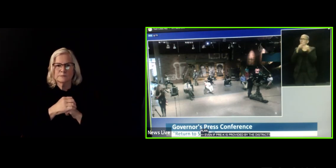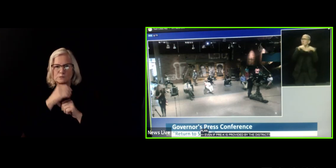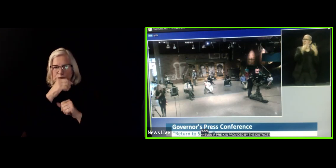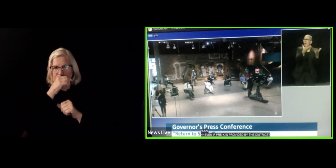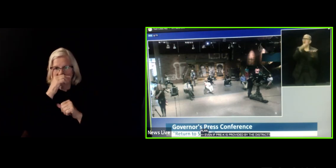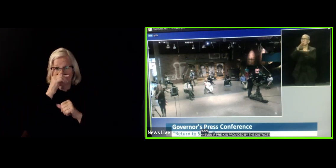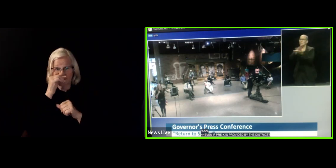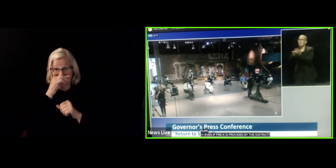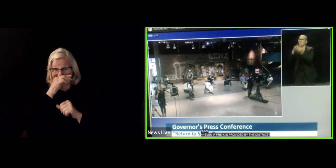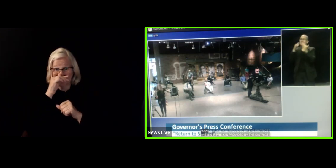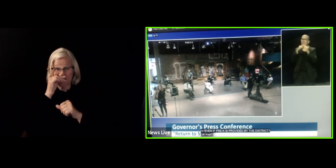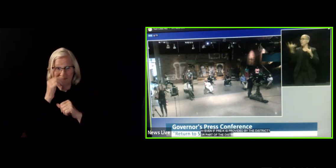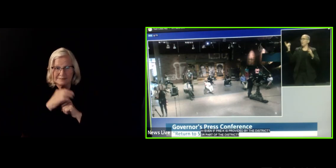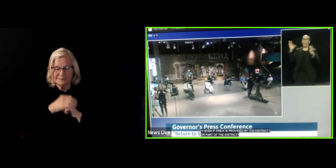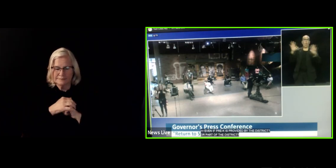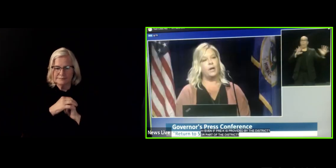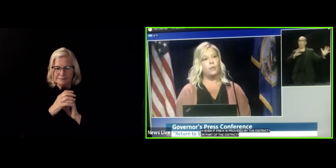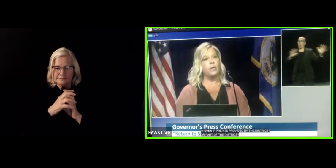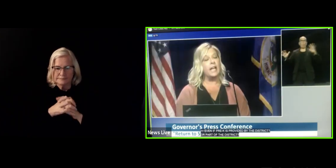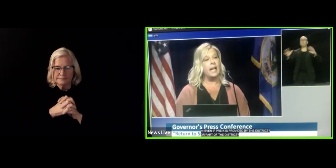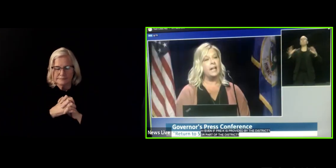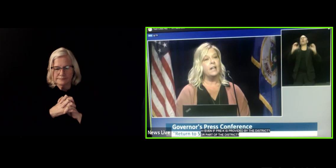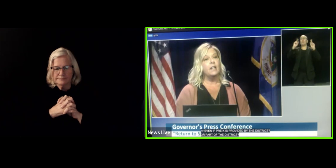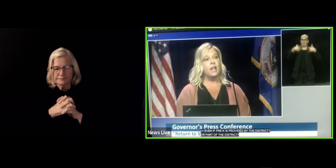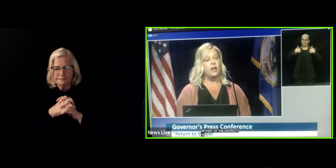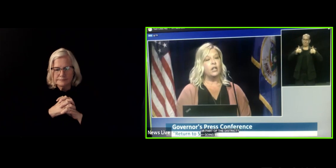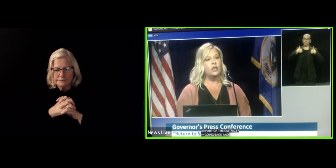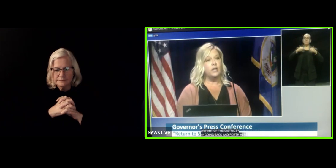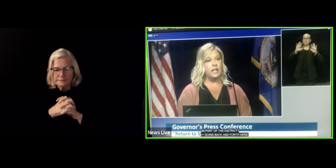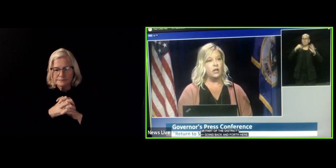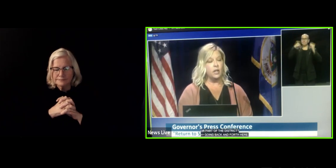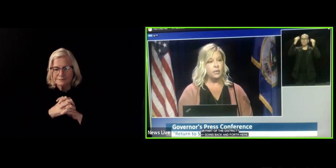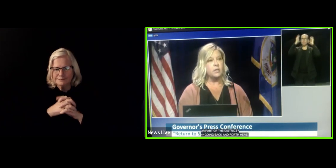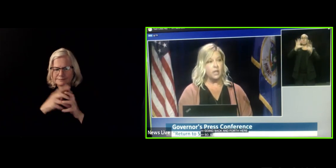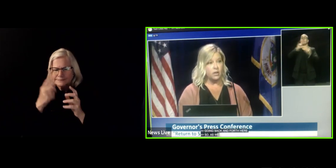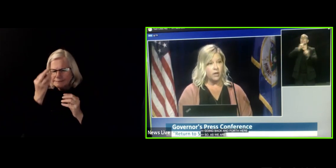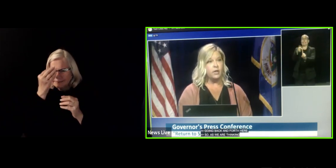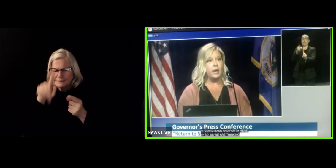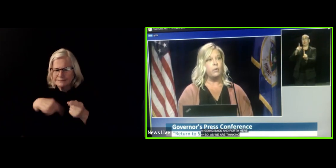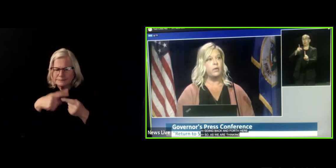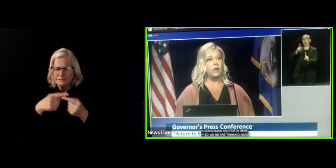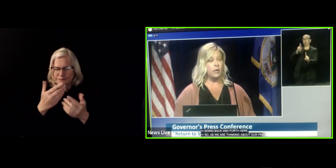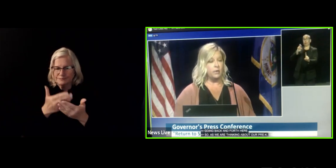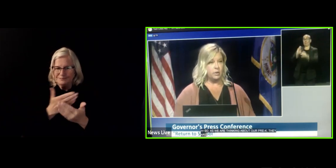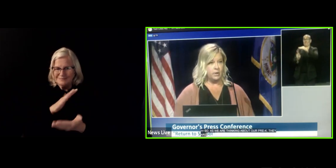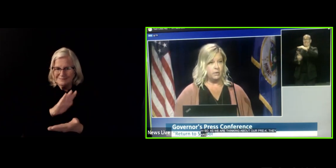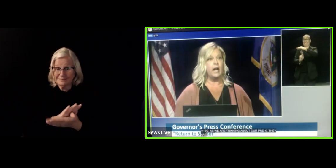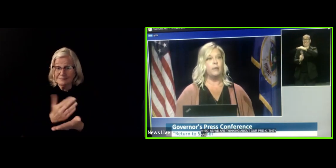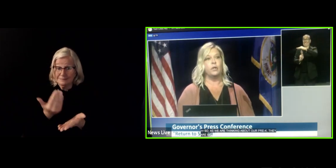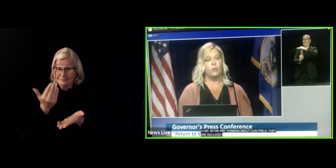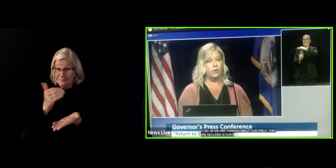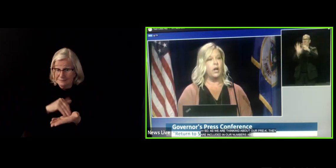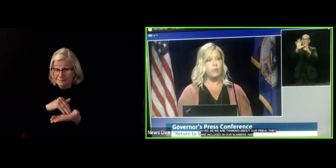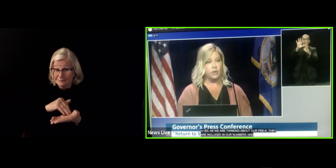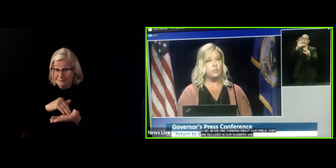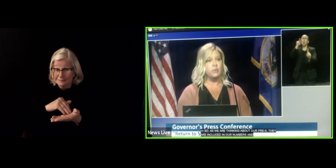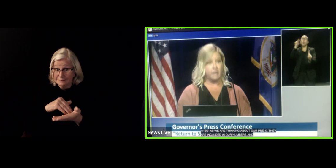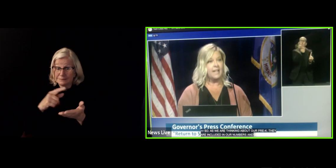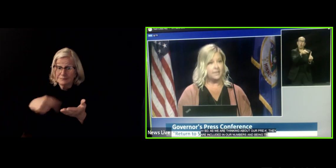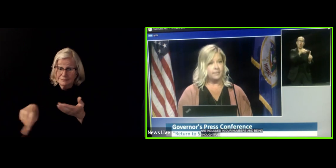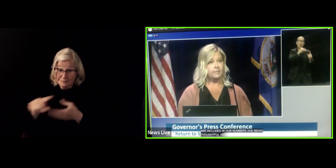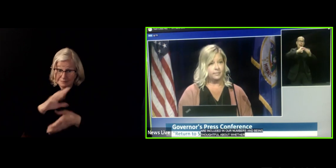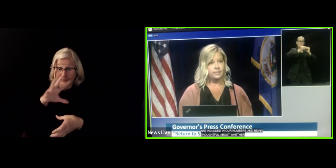here. So as we are thinking about our pre-K, they are included in our numbers and being thoughtful about whether or not we should be doing hybrid and whether or not we should be